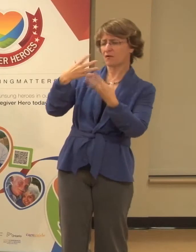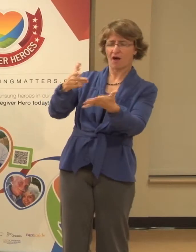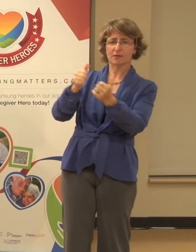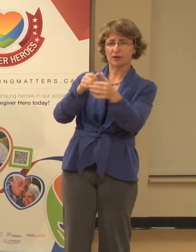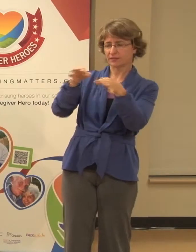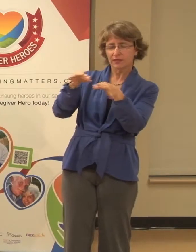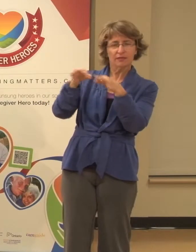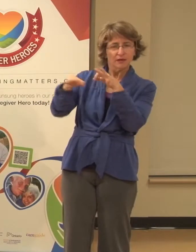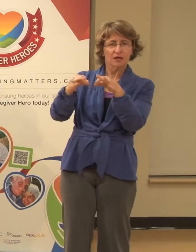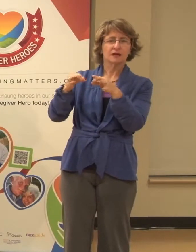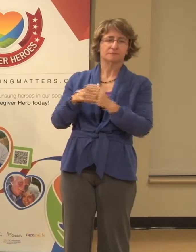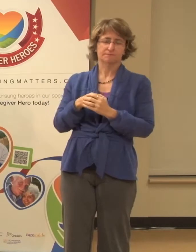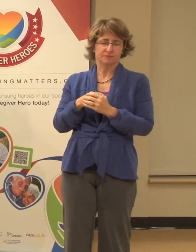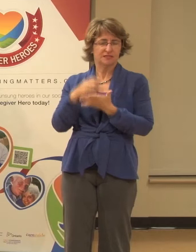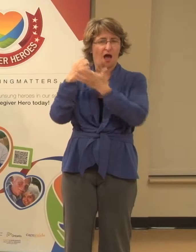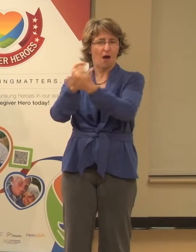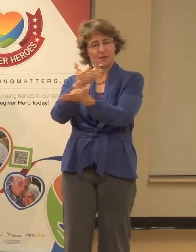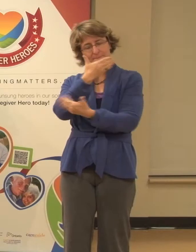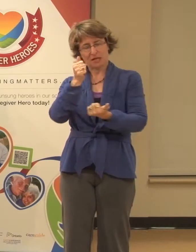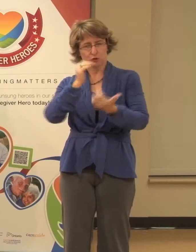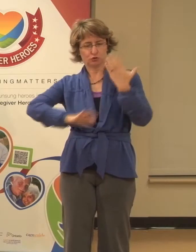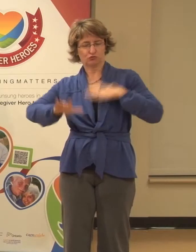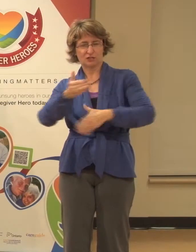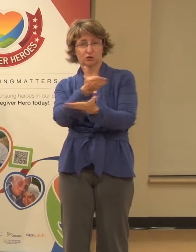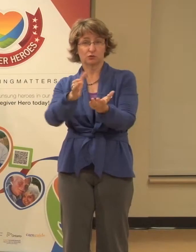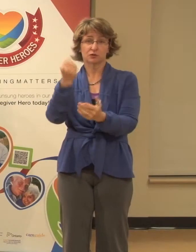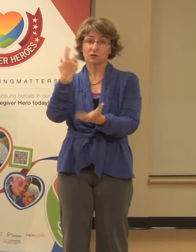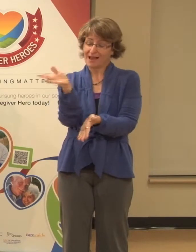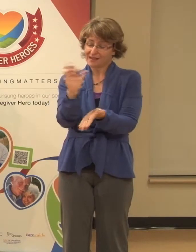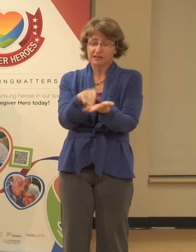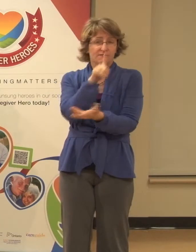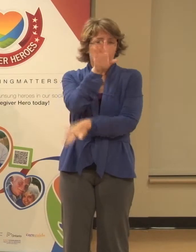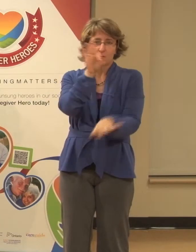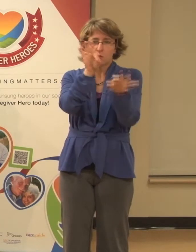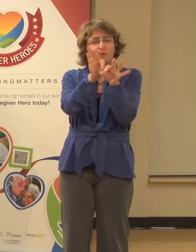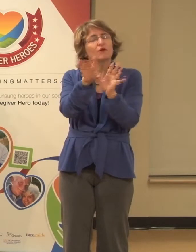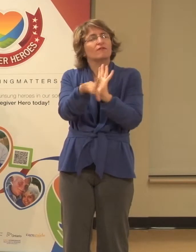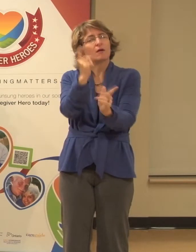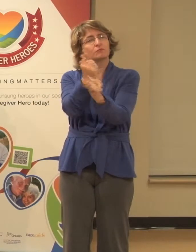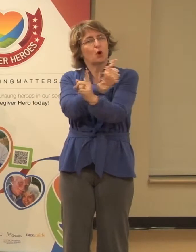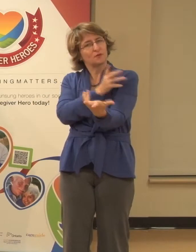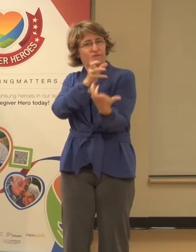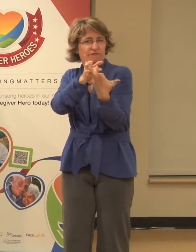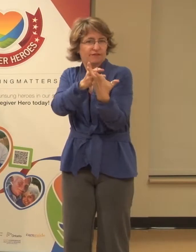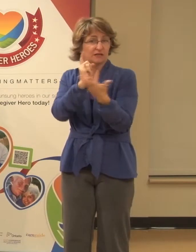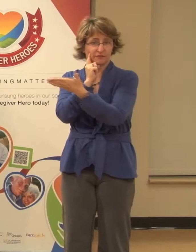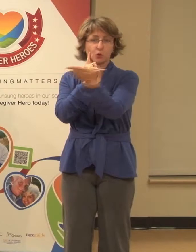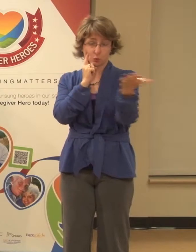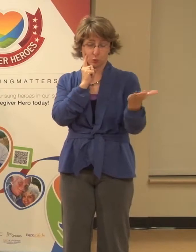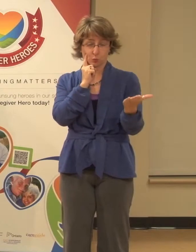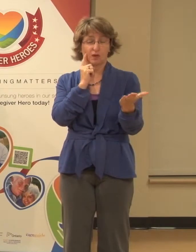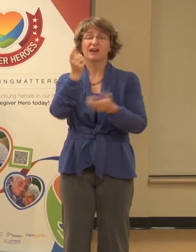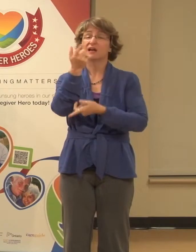with the services that they need. So again, it's really important that you find the right fit that is for you. Instead